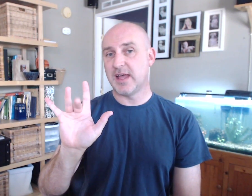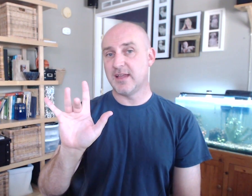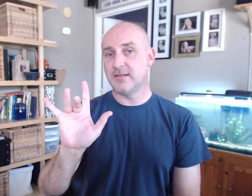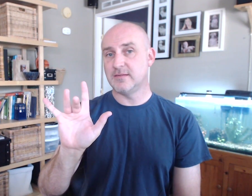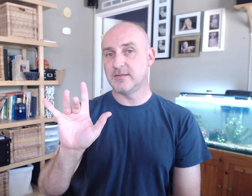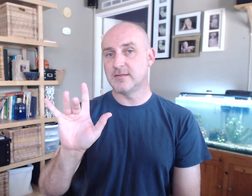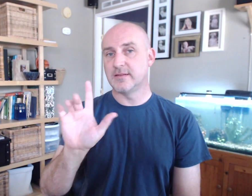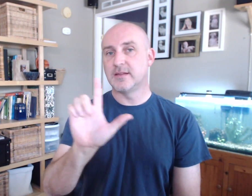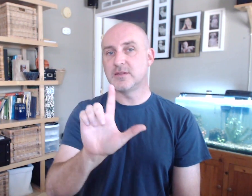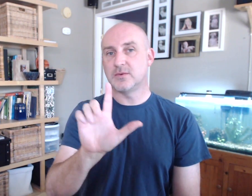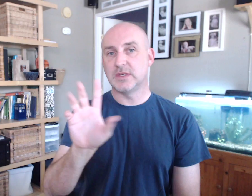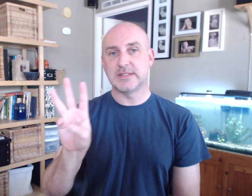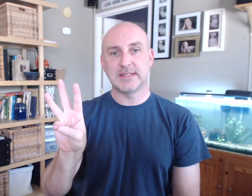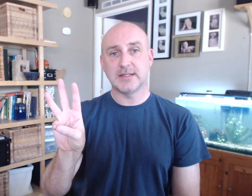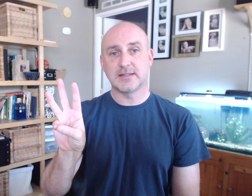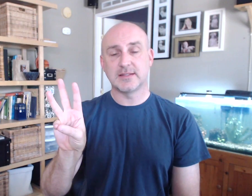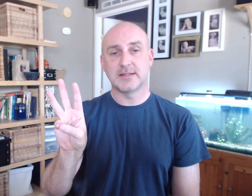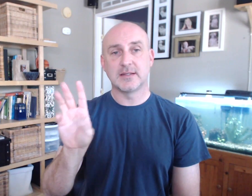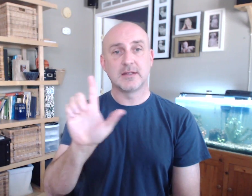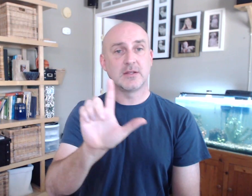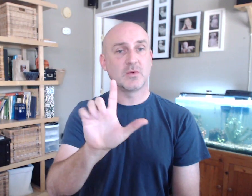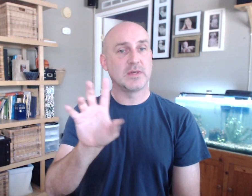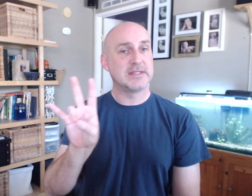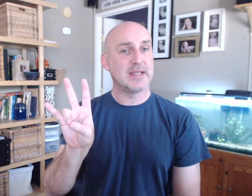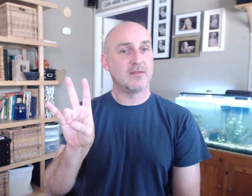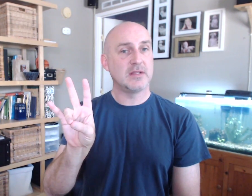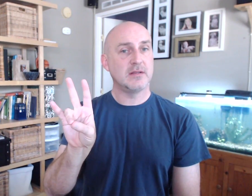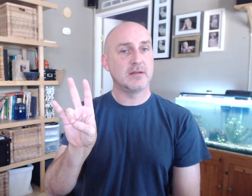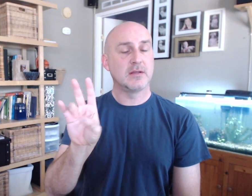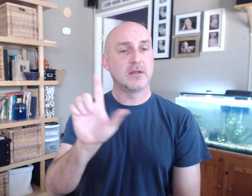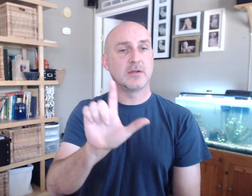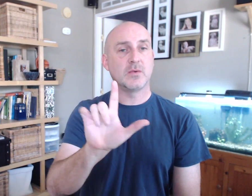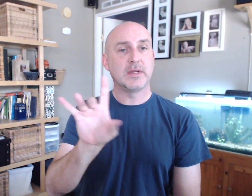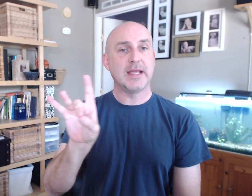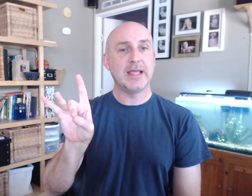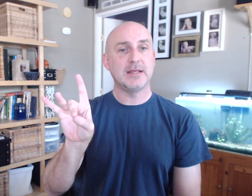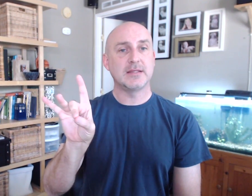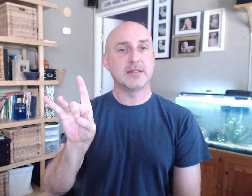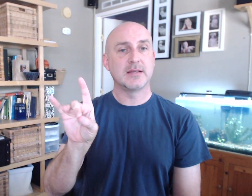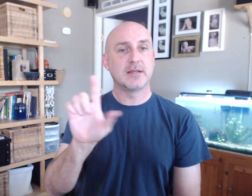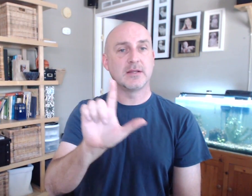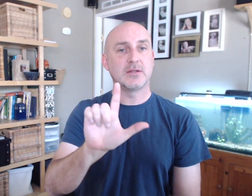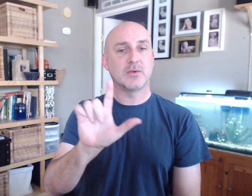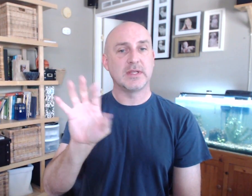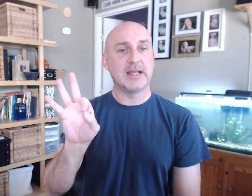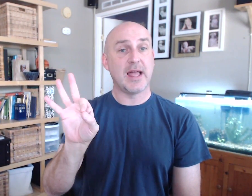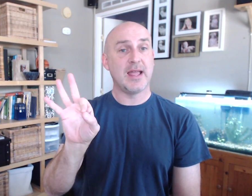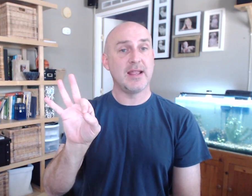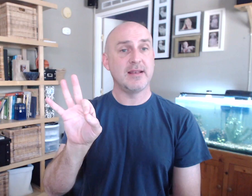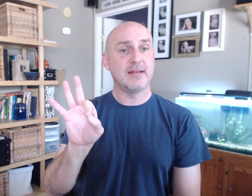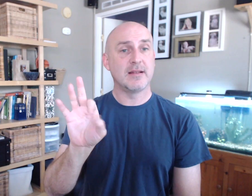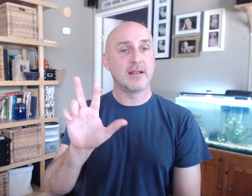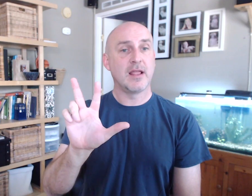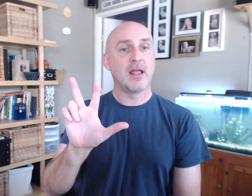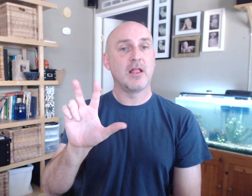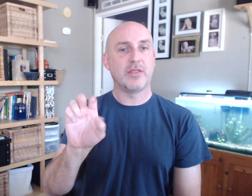25, 26, 27, 28, 29,